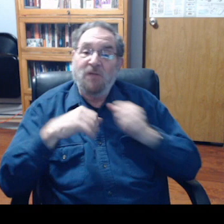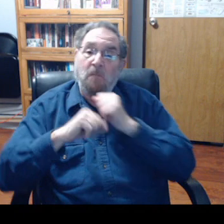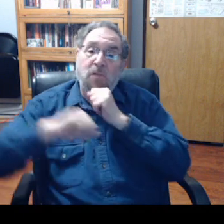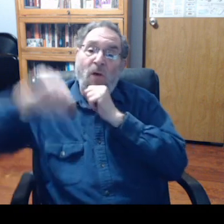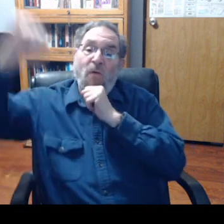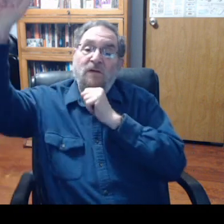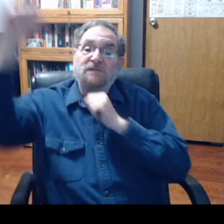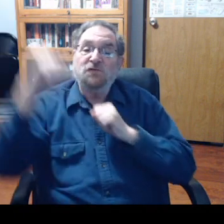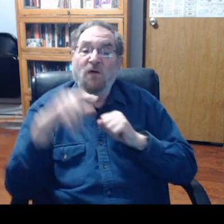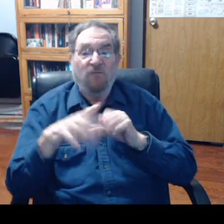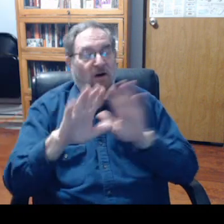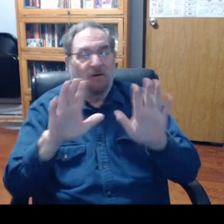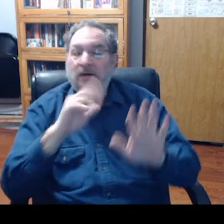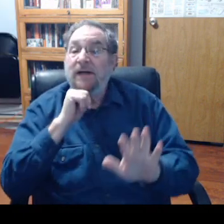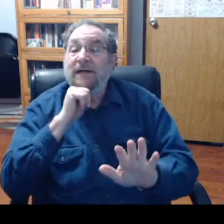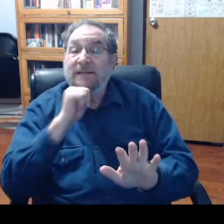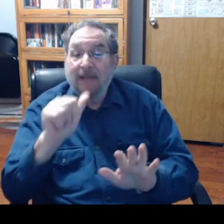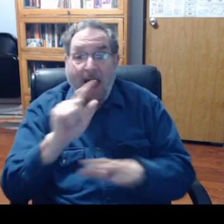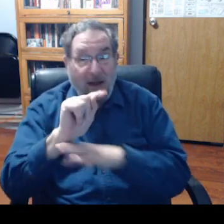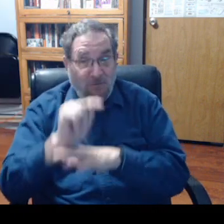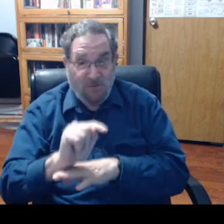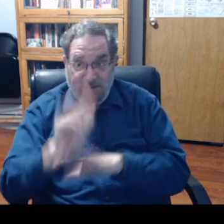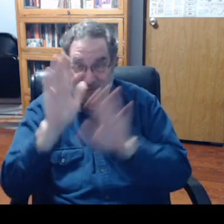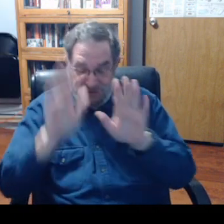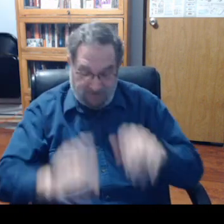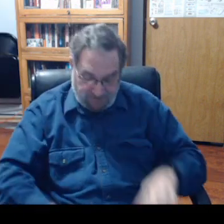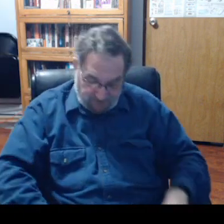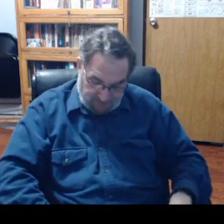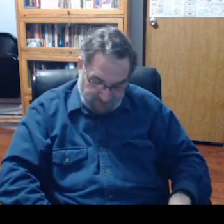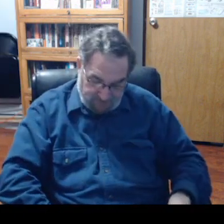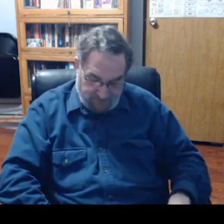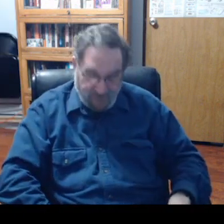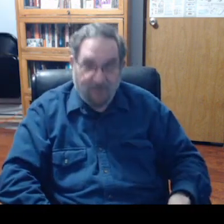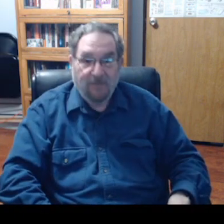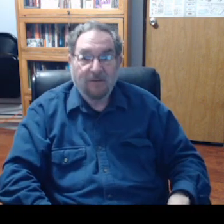Now, the blowing of the shofar, not tradition.